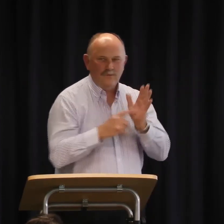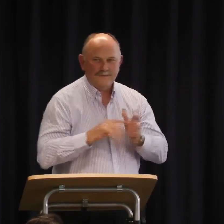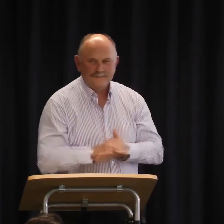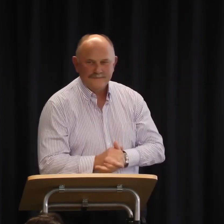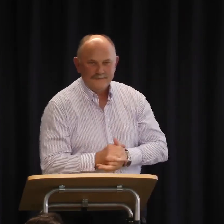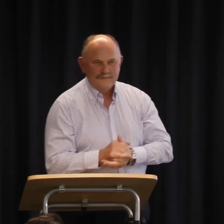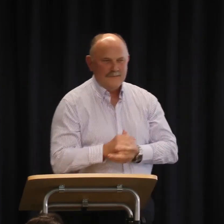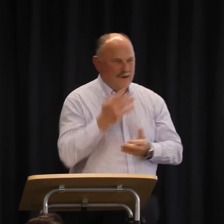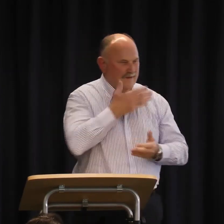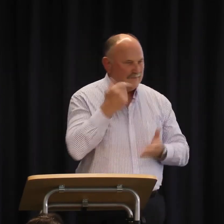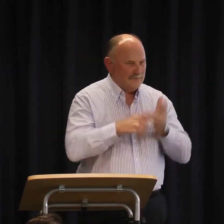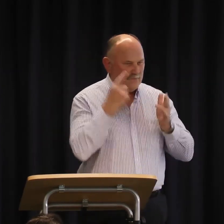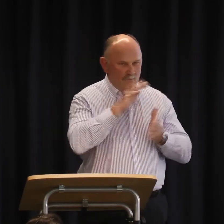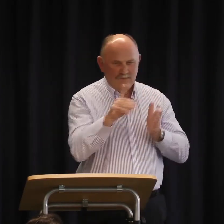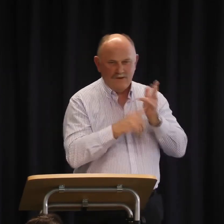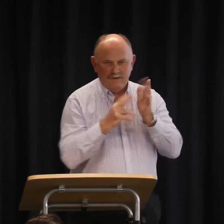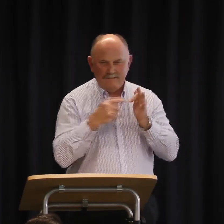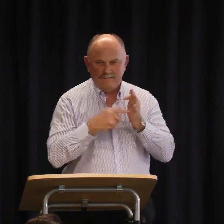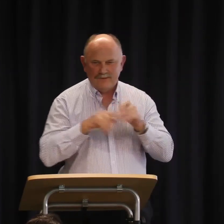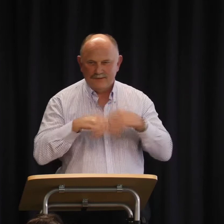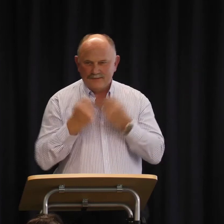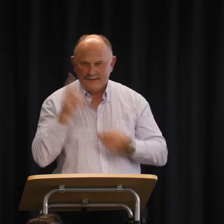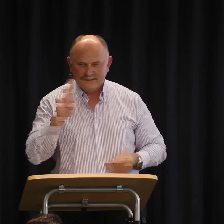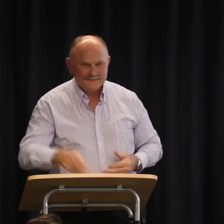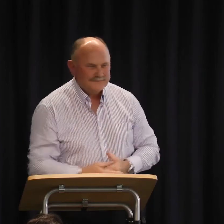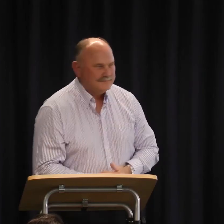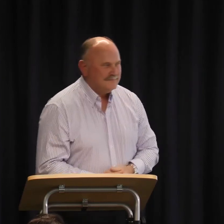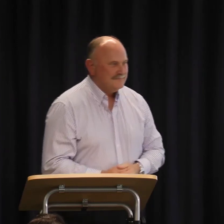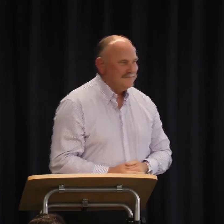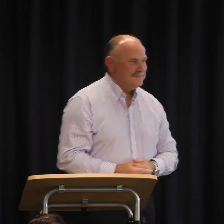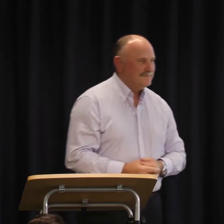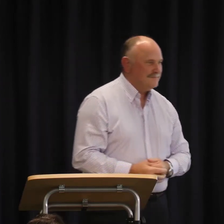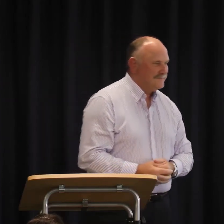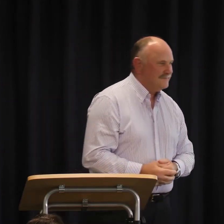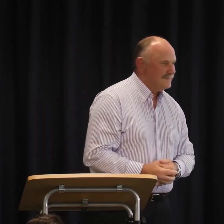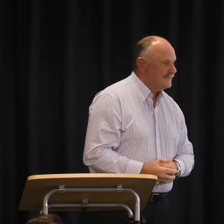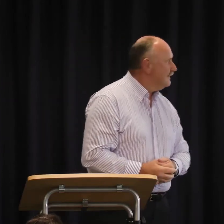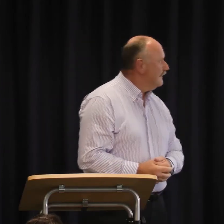Hi everyone. It's lovely to see the Lovett family here again.